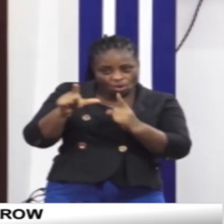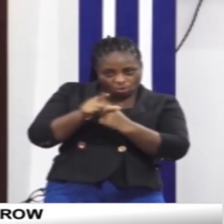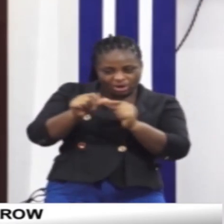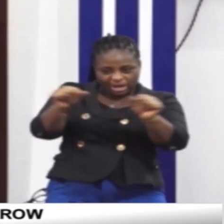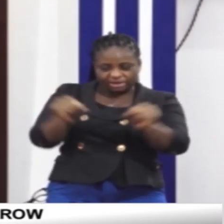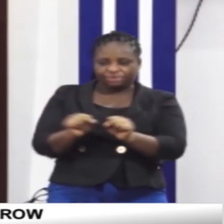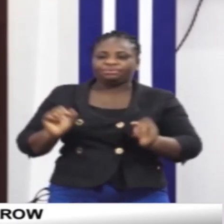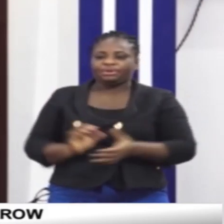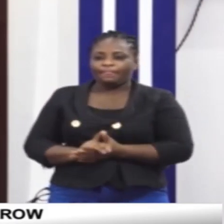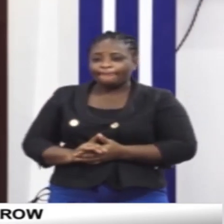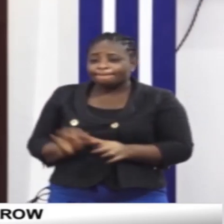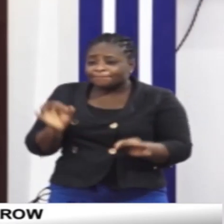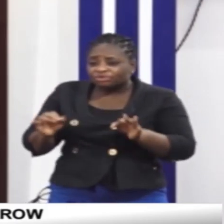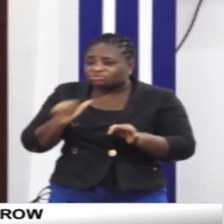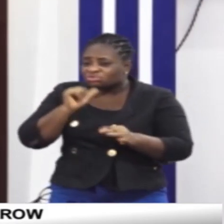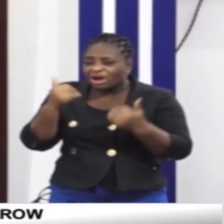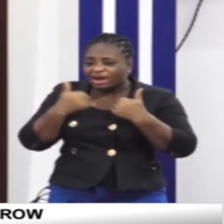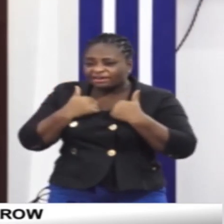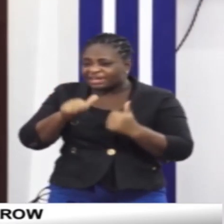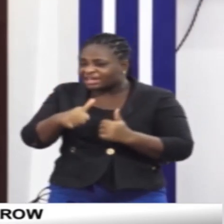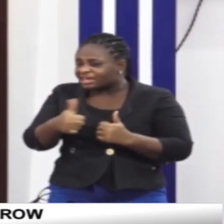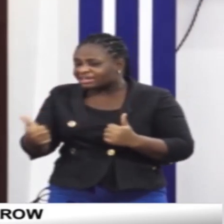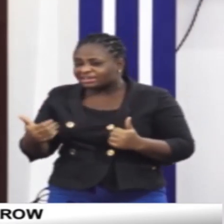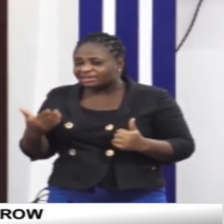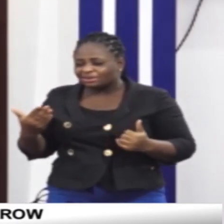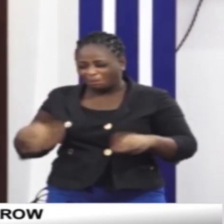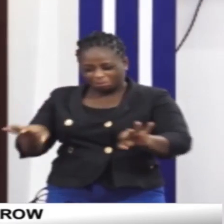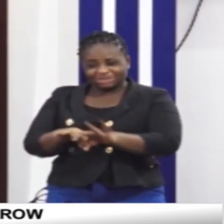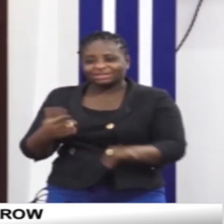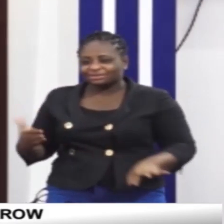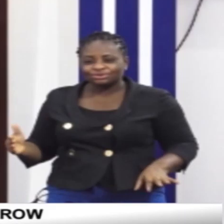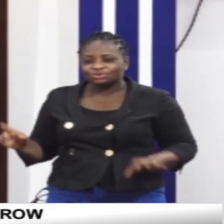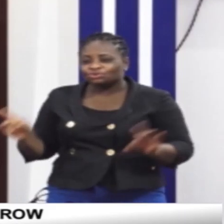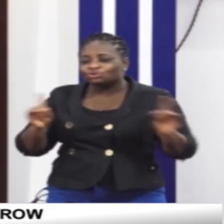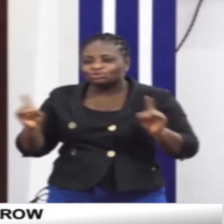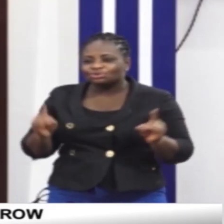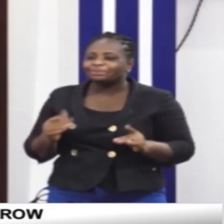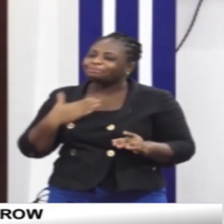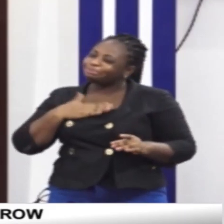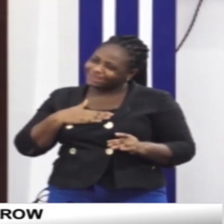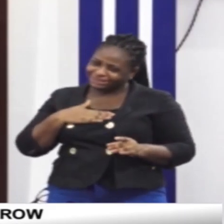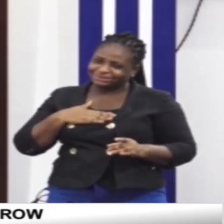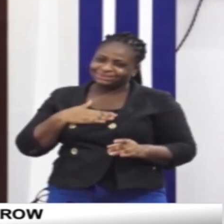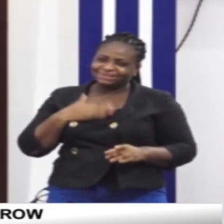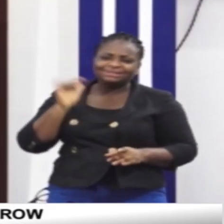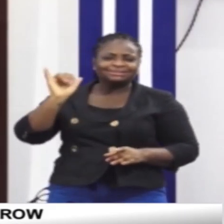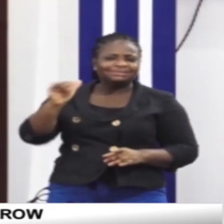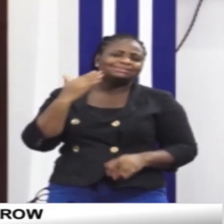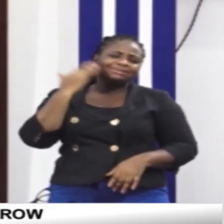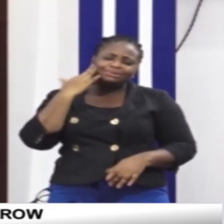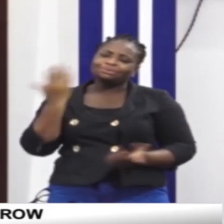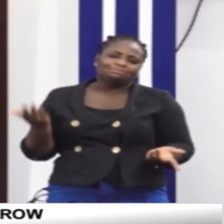like has been said, if you don't have any of these essential things to do, please stay at home.